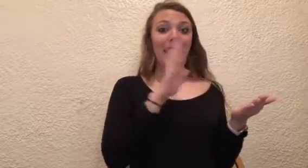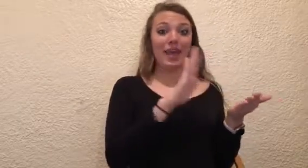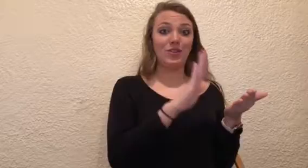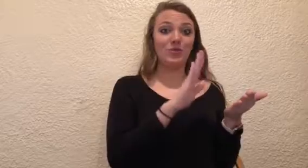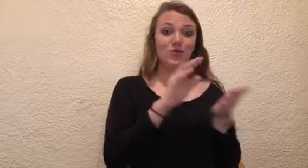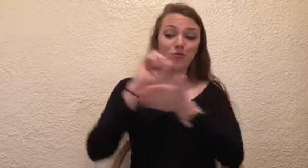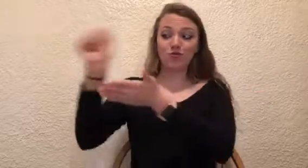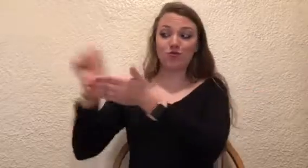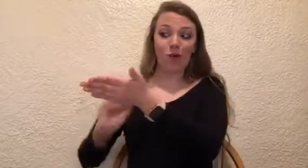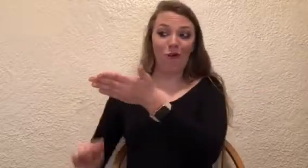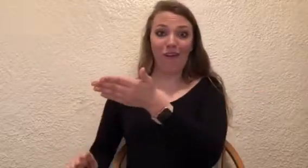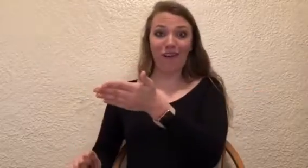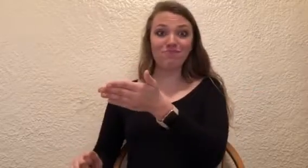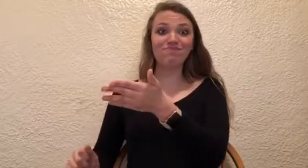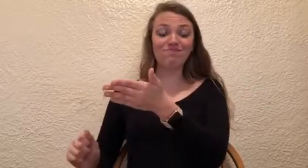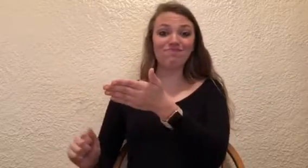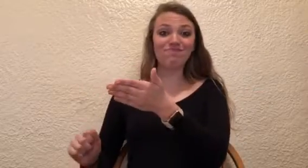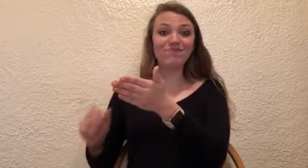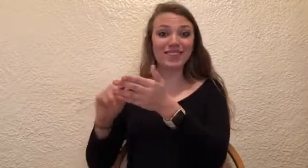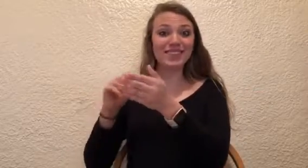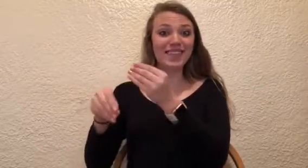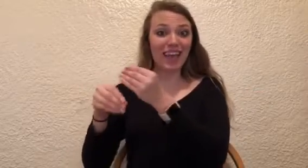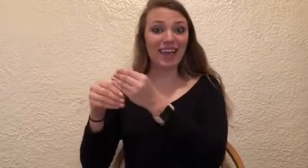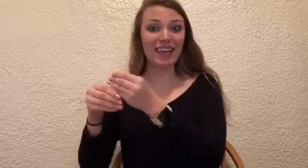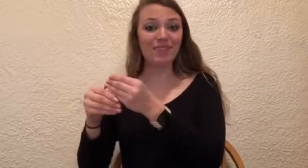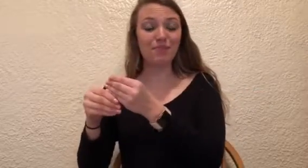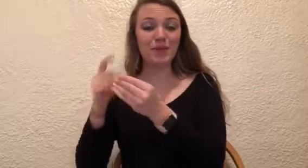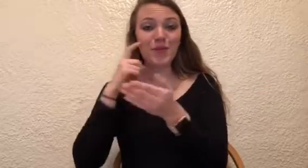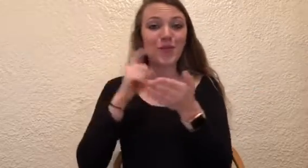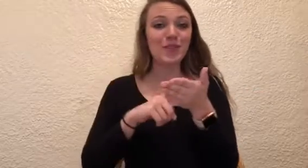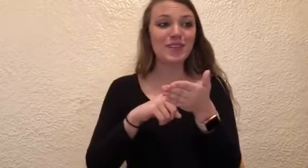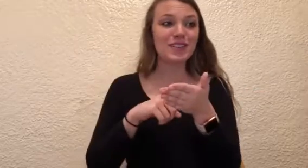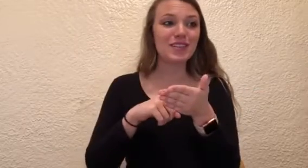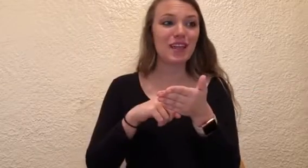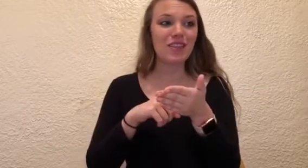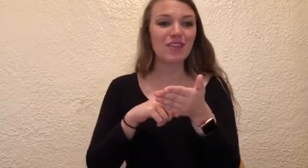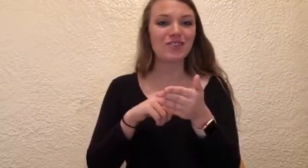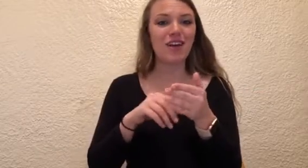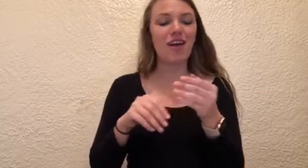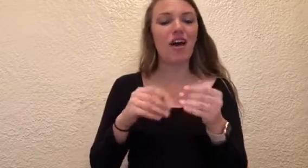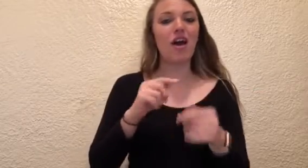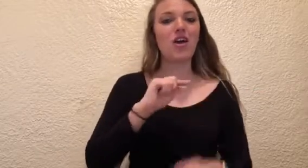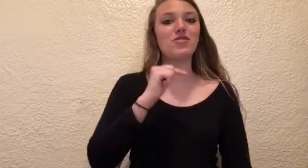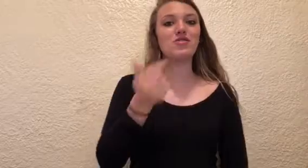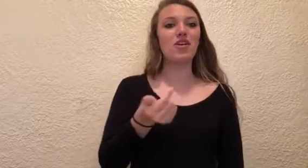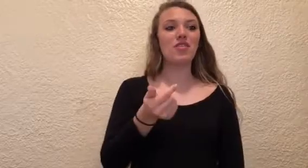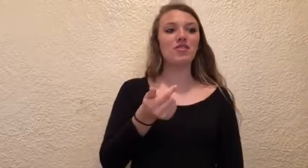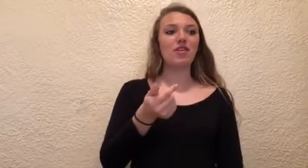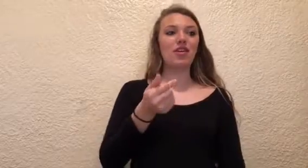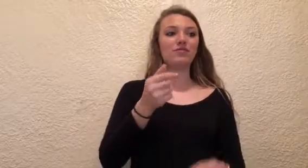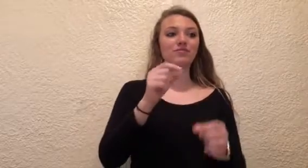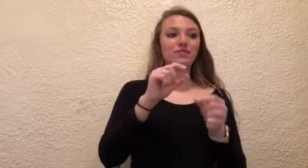and notice there is another extension here. Does anyone's look carefully at your